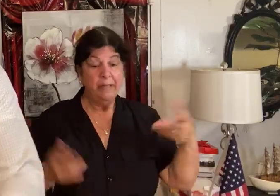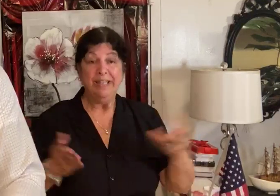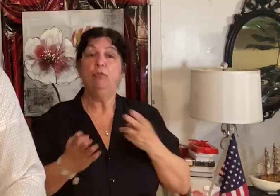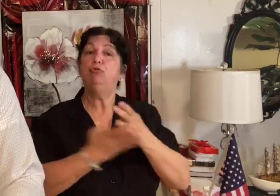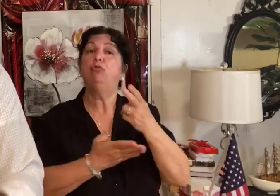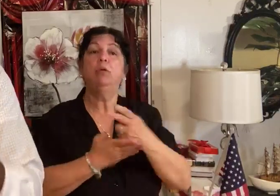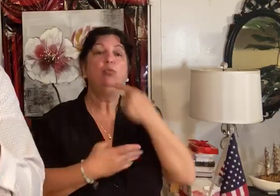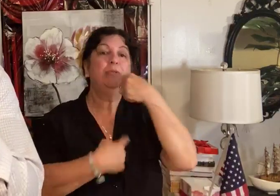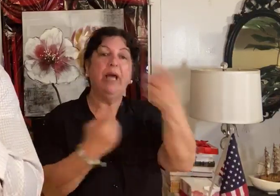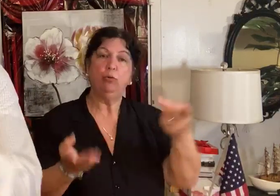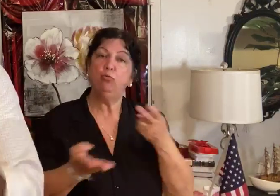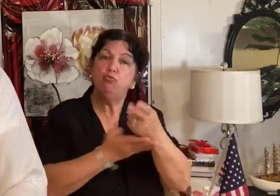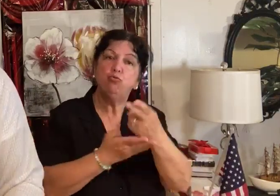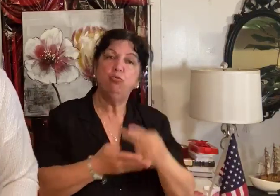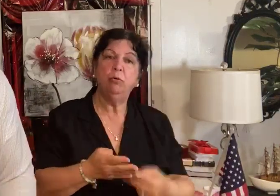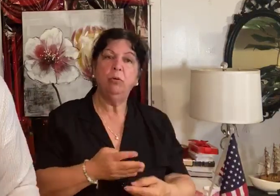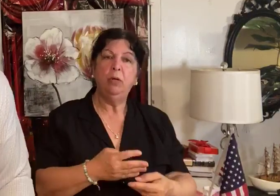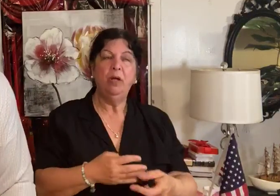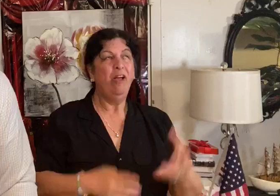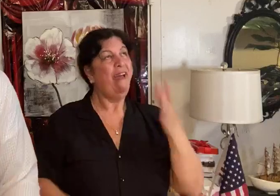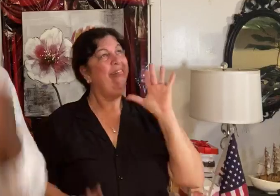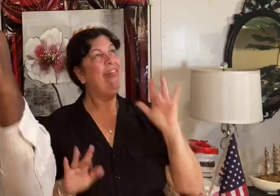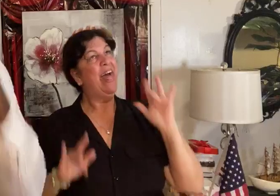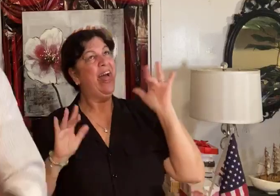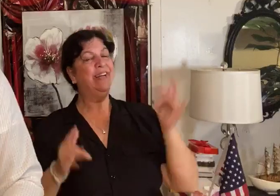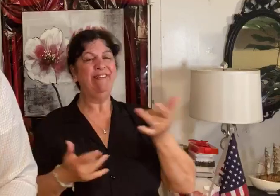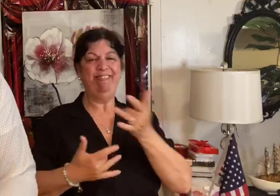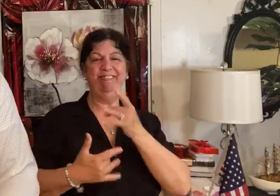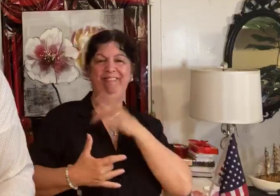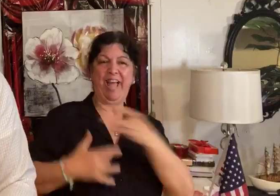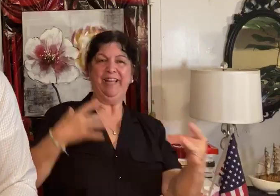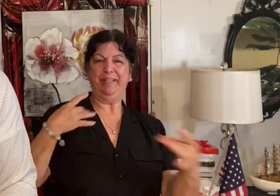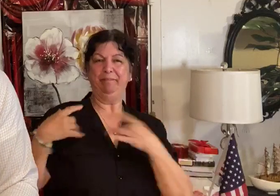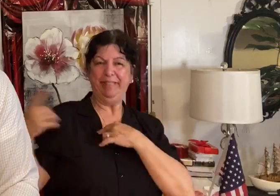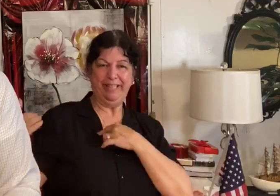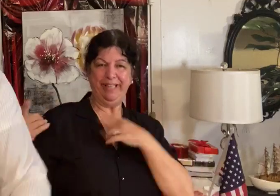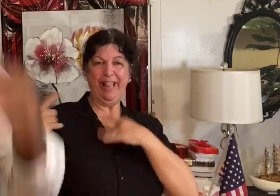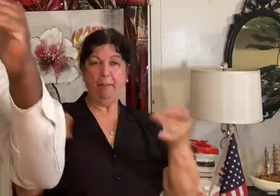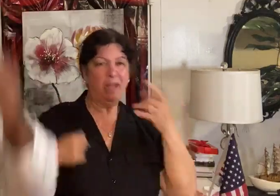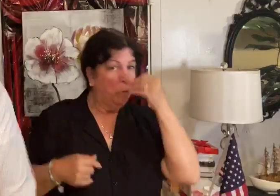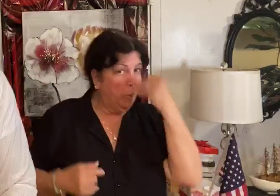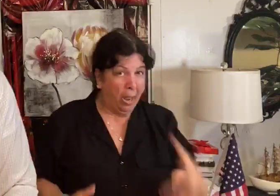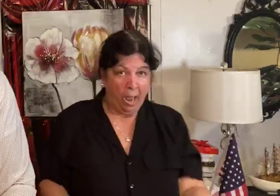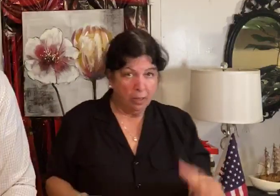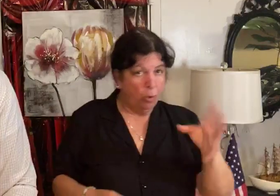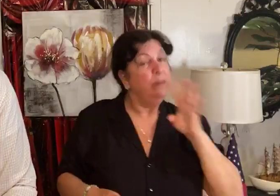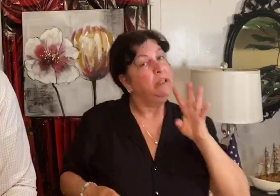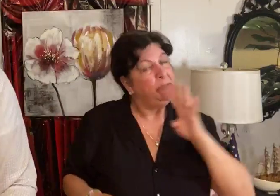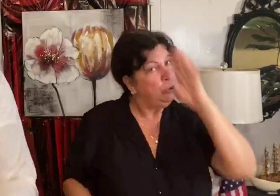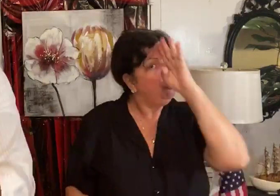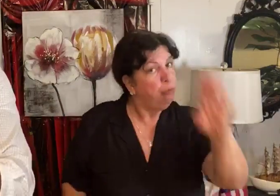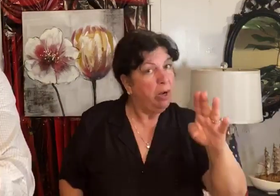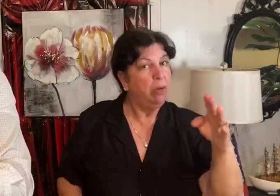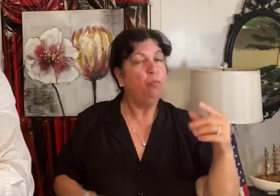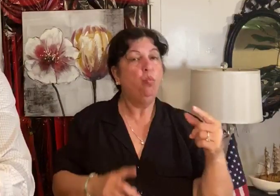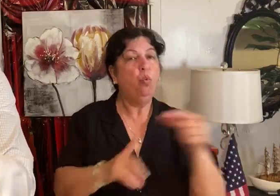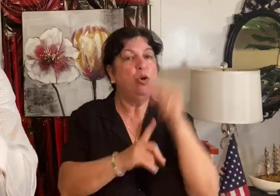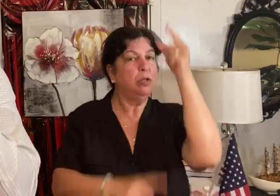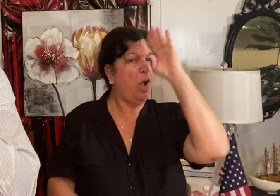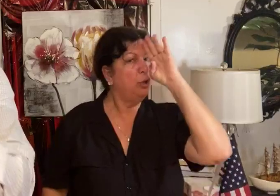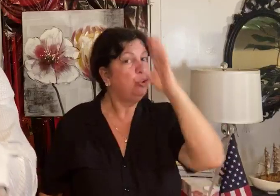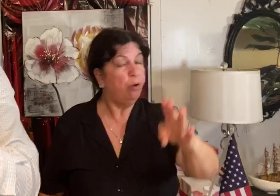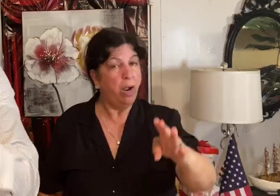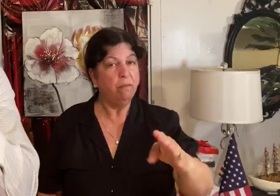not here so for people could like me. I'm here to speak the word of God. I'm here to take a stand. Now listen